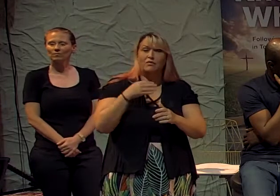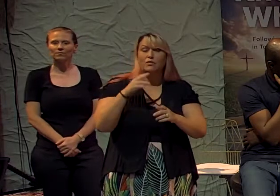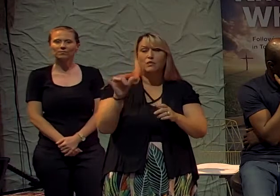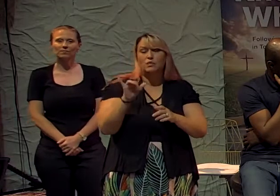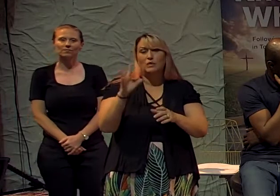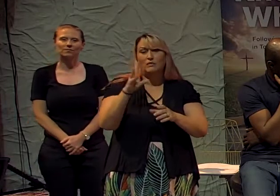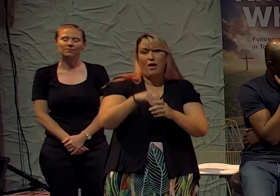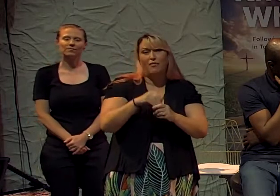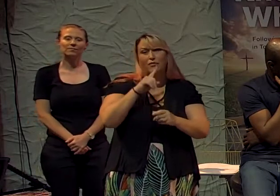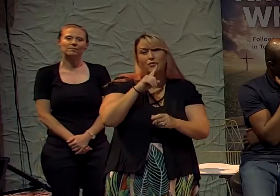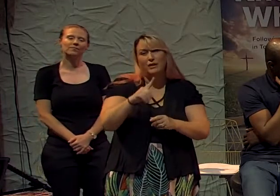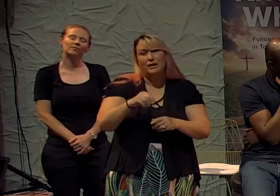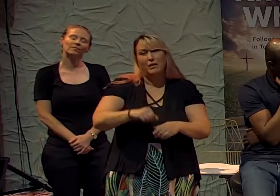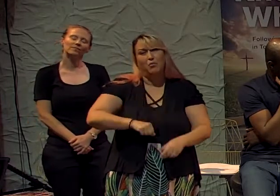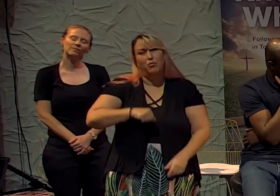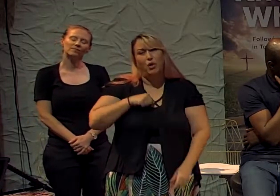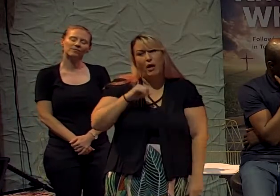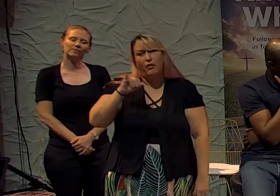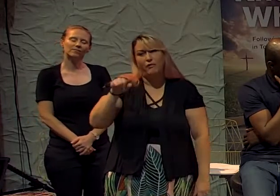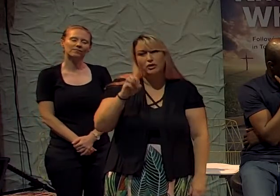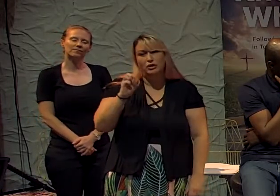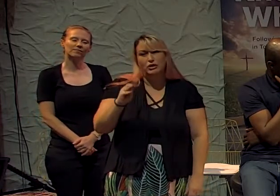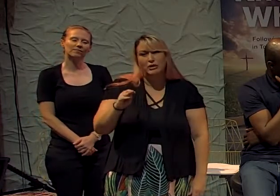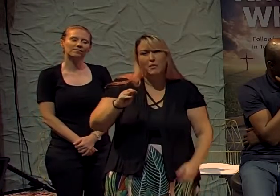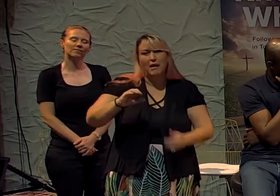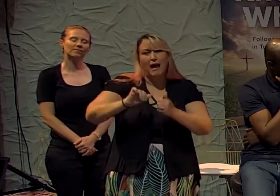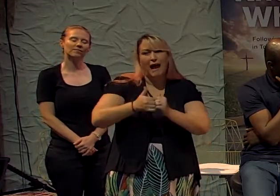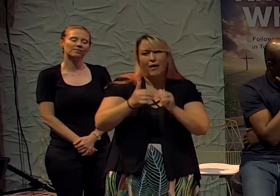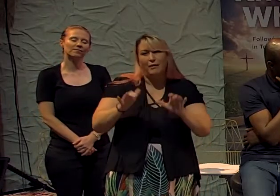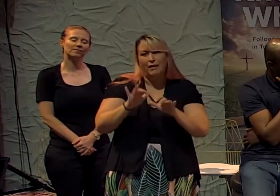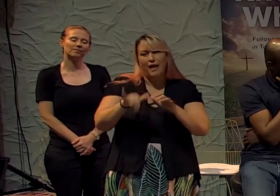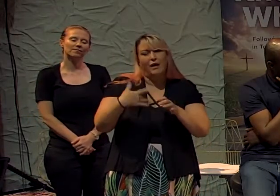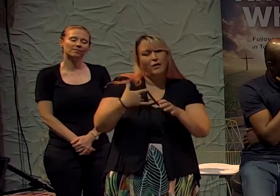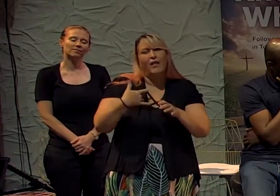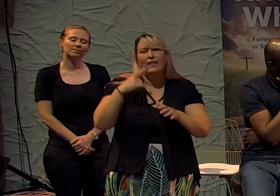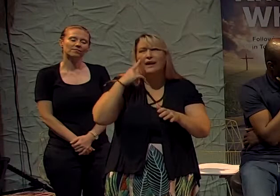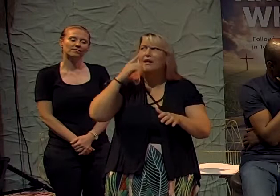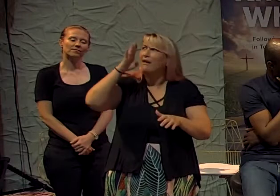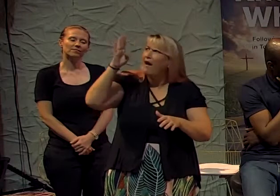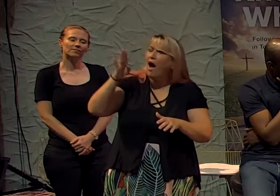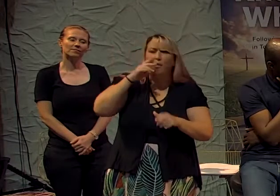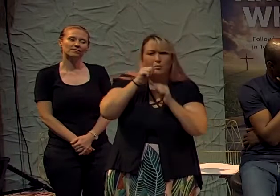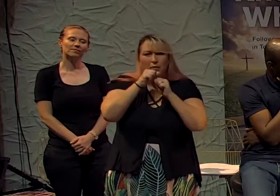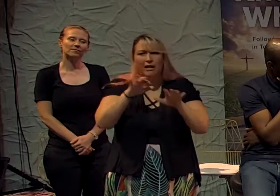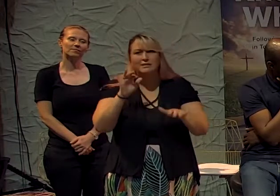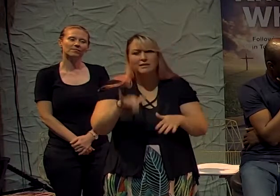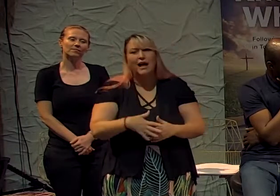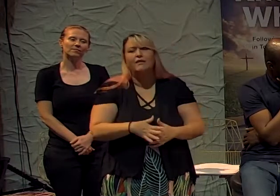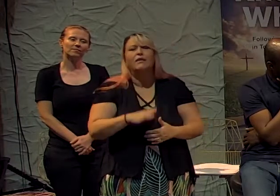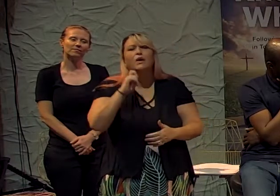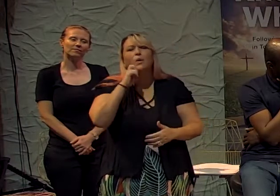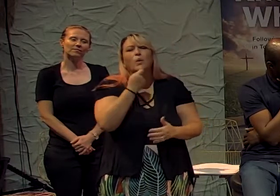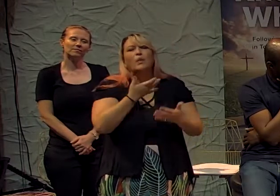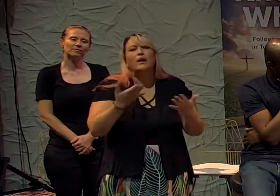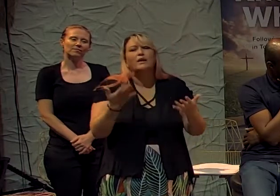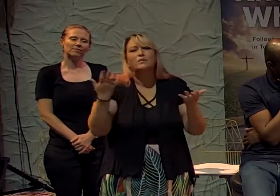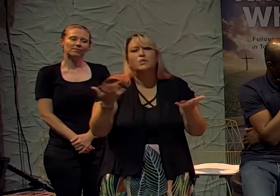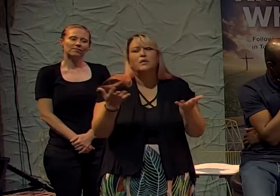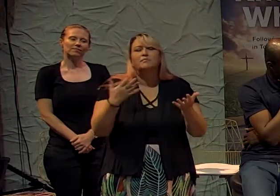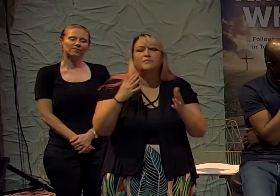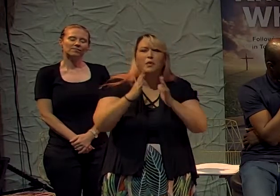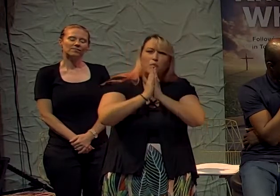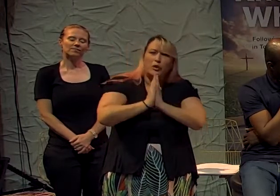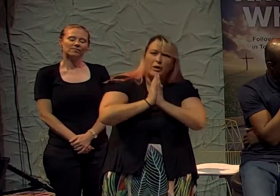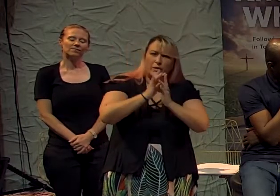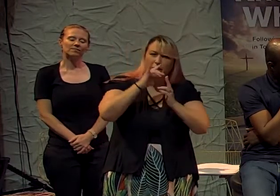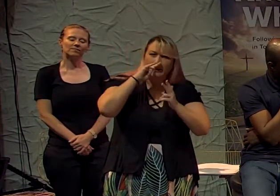Jim and how he did that and brought it around. And I think God will bless that. But I think the cool thing is praying with our kids when they